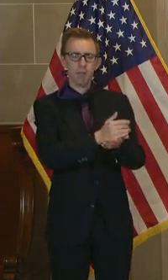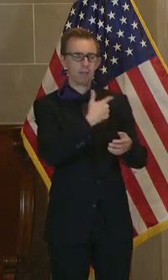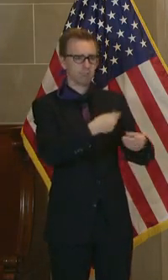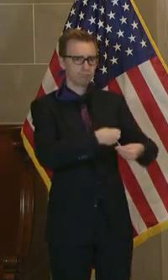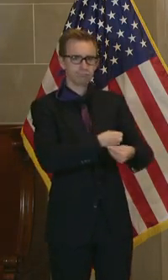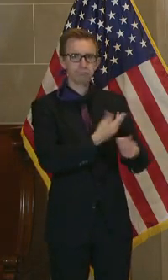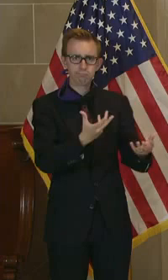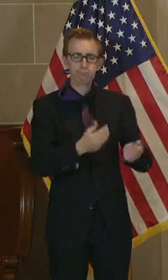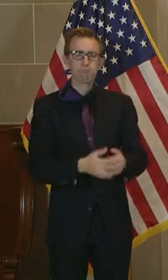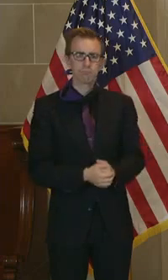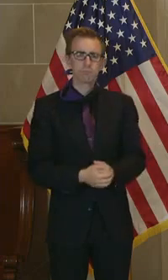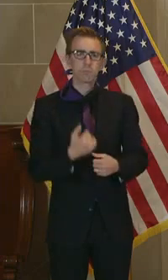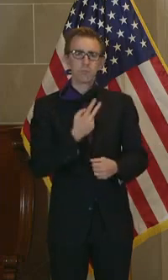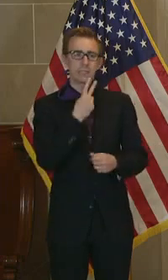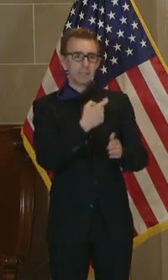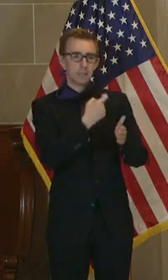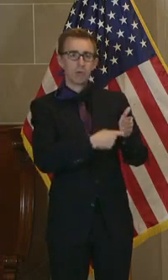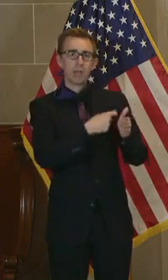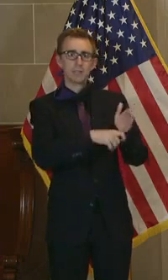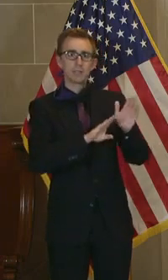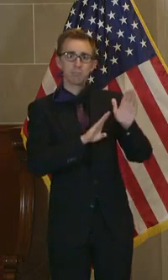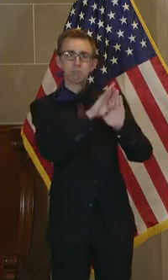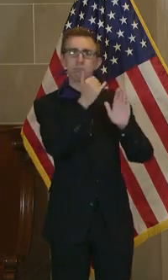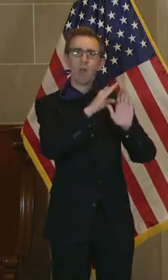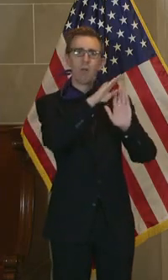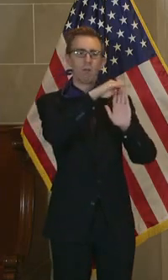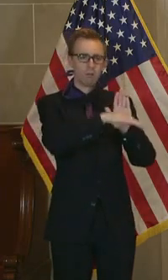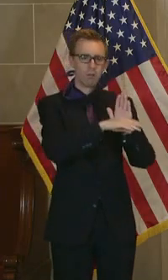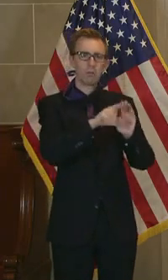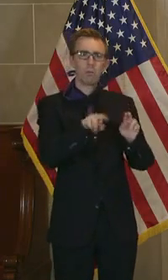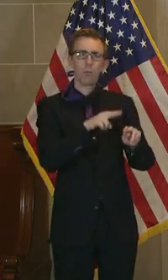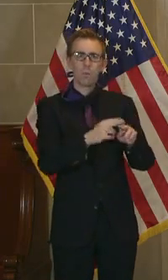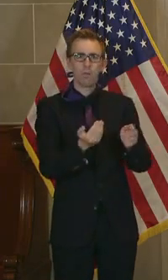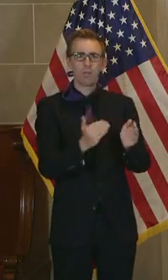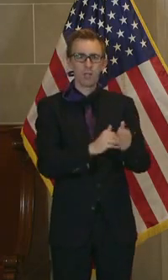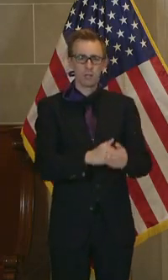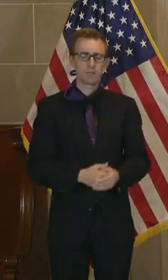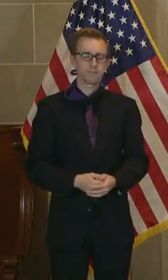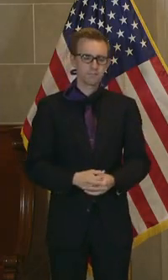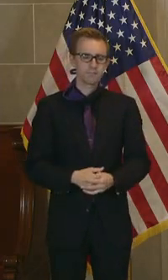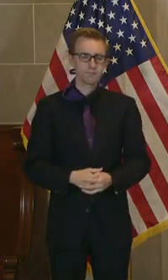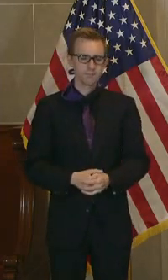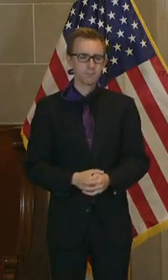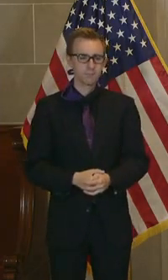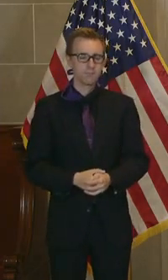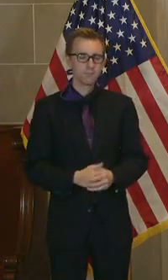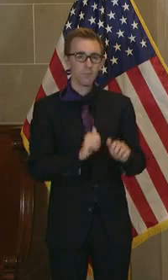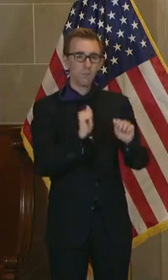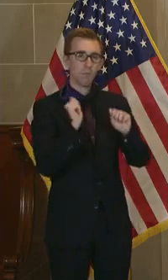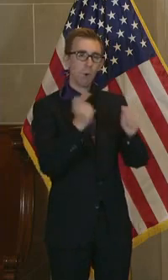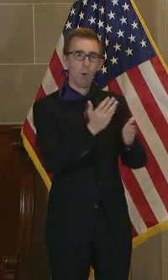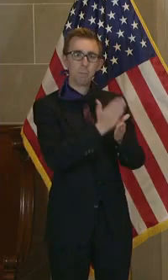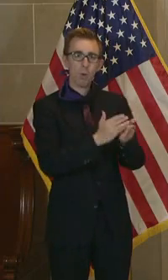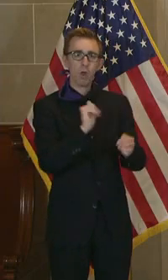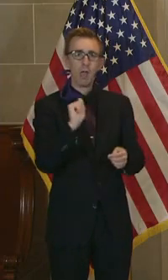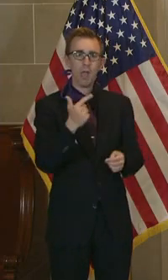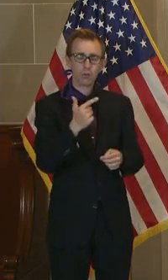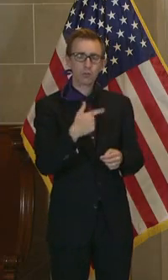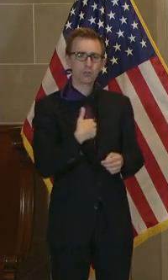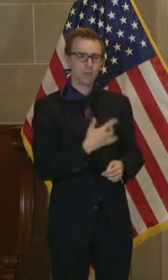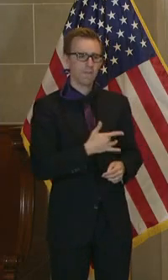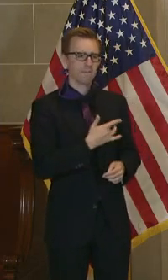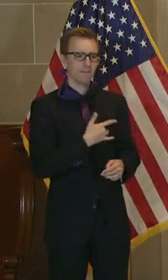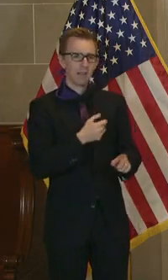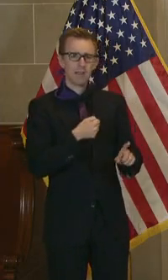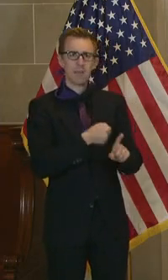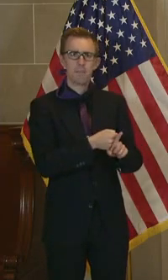see our prices start to return to normal. We know that every segment of agriculture has felt the tremendous impact of COVID-19, and